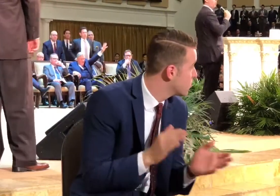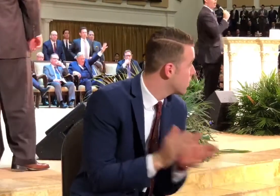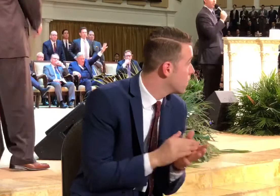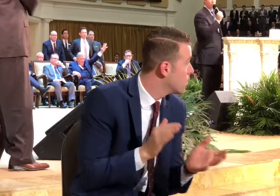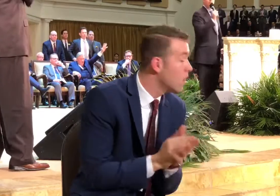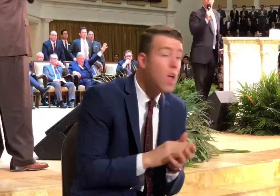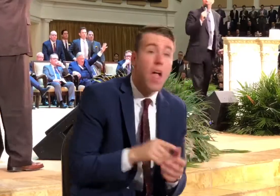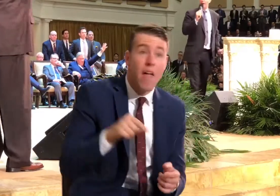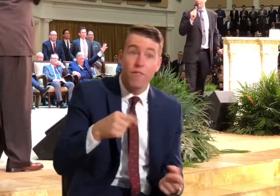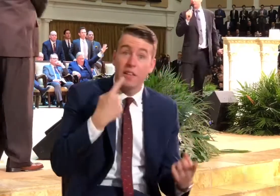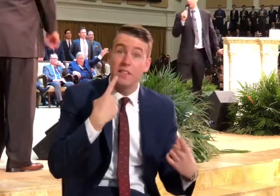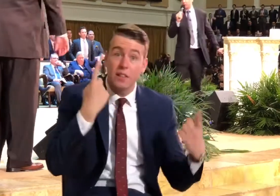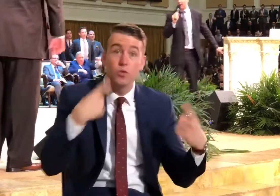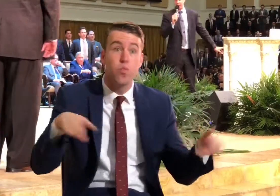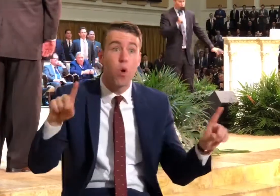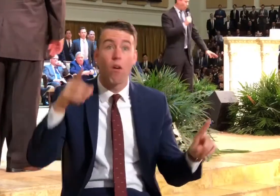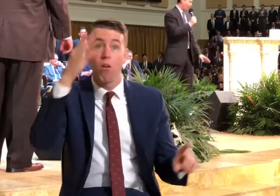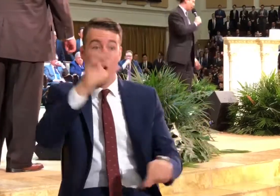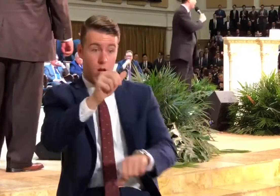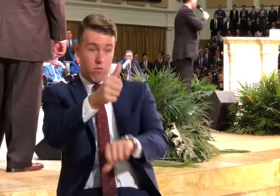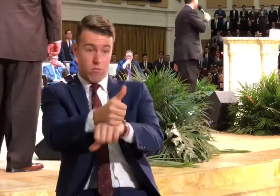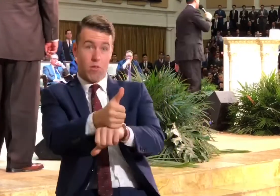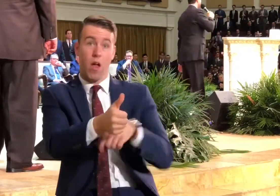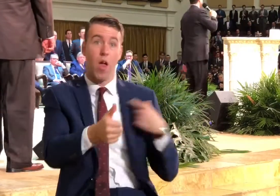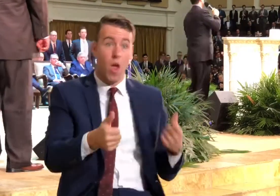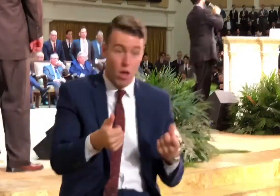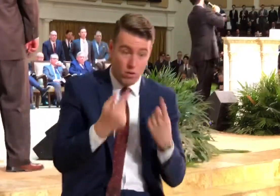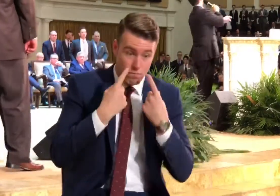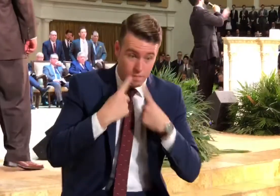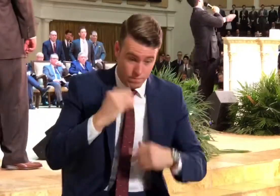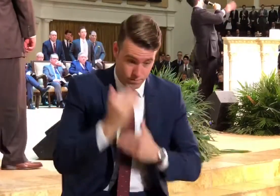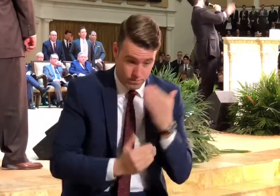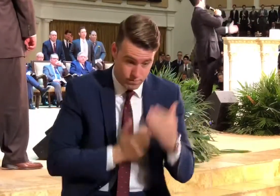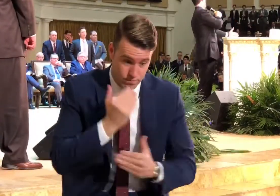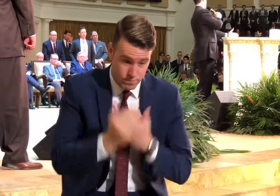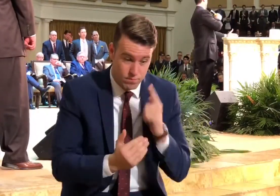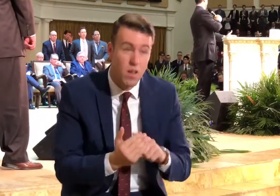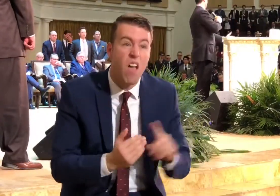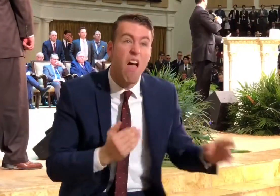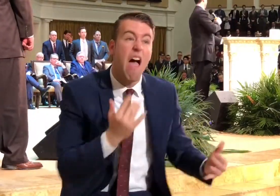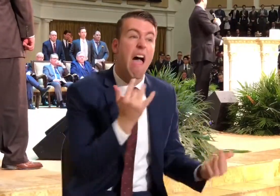This thing works the way it's designed to work. There is no force in hell